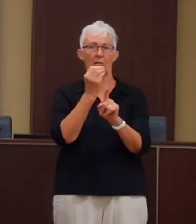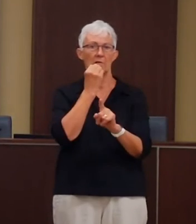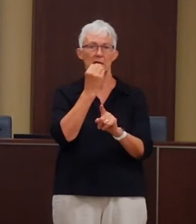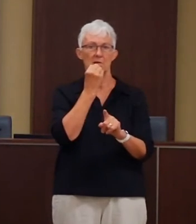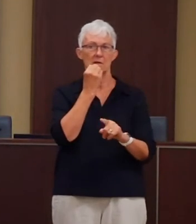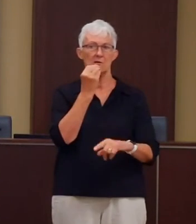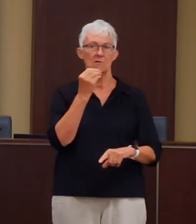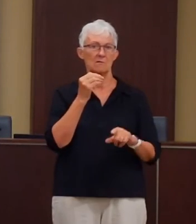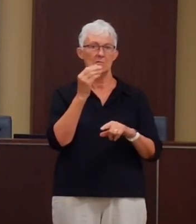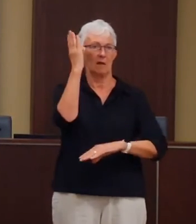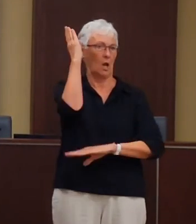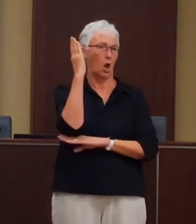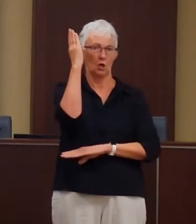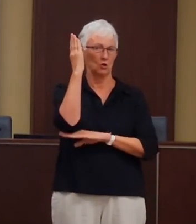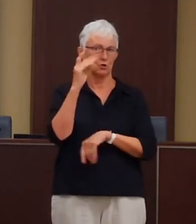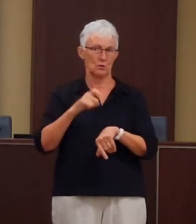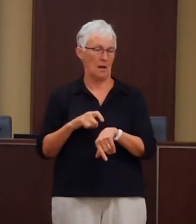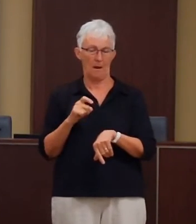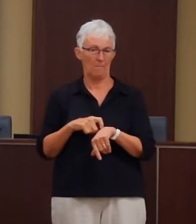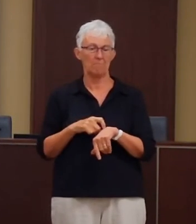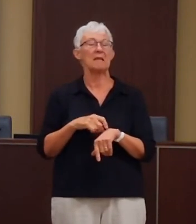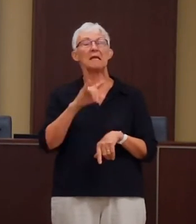hand washing prior to lunch.